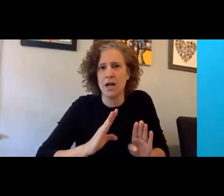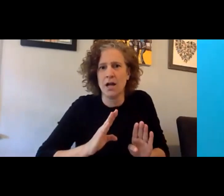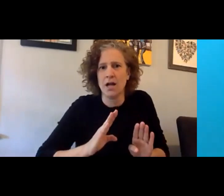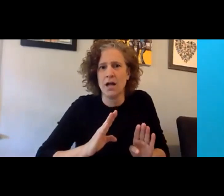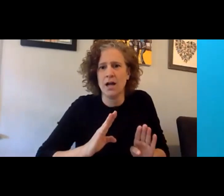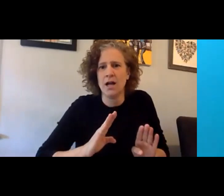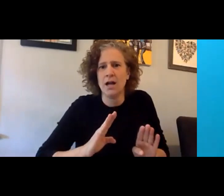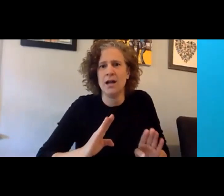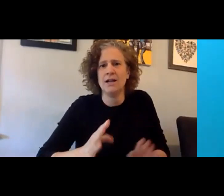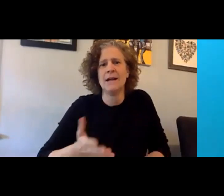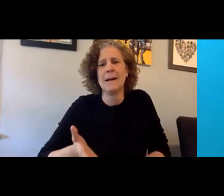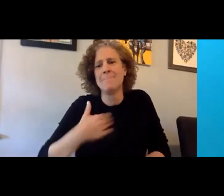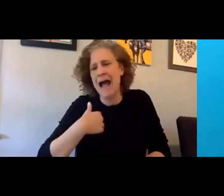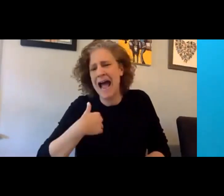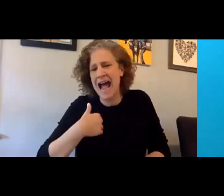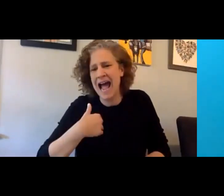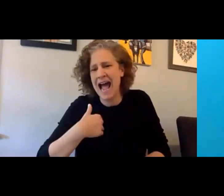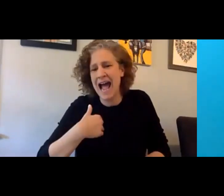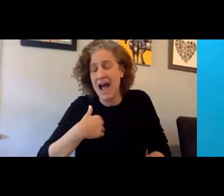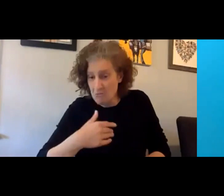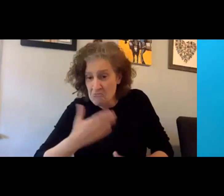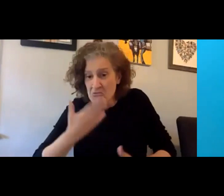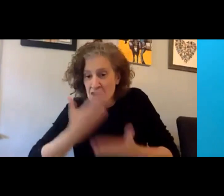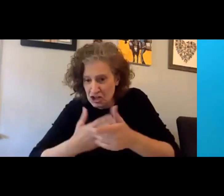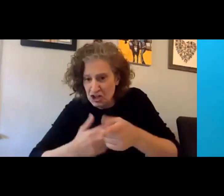It's quiet.